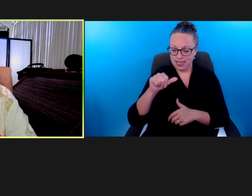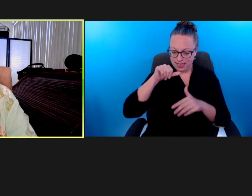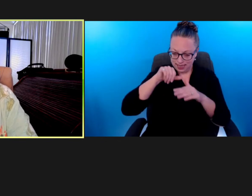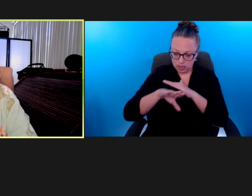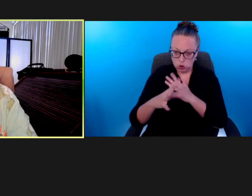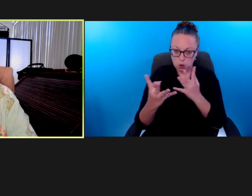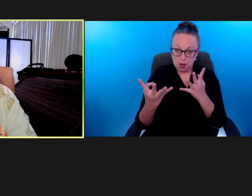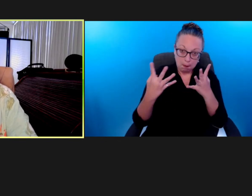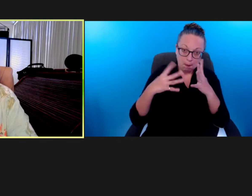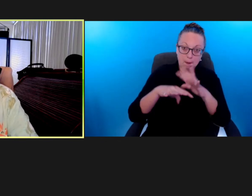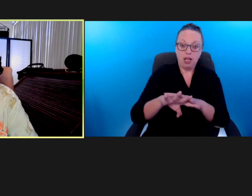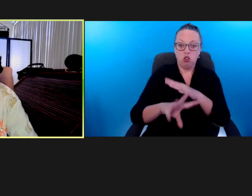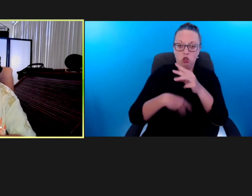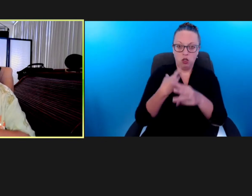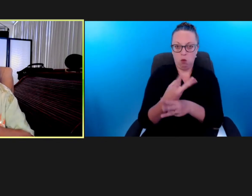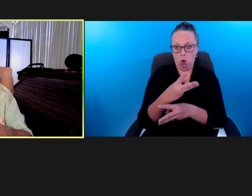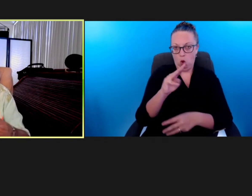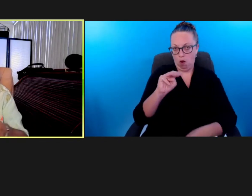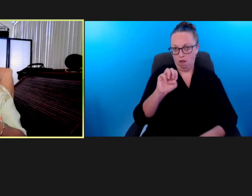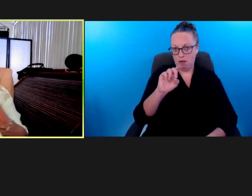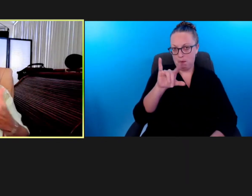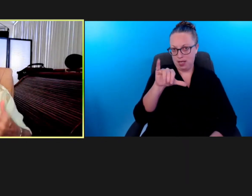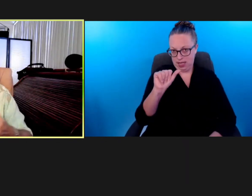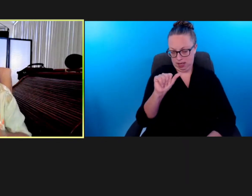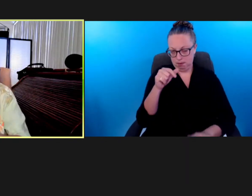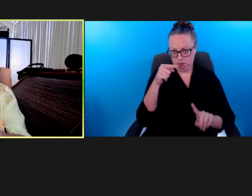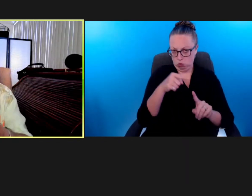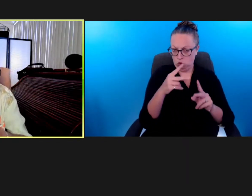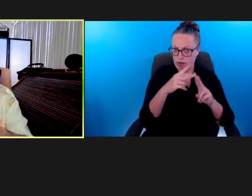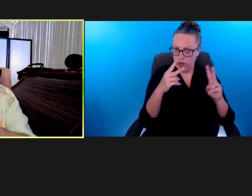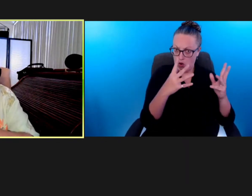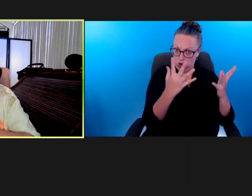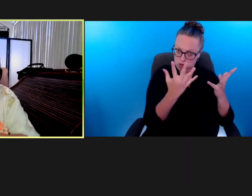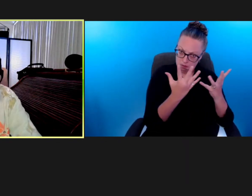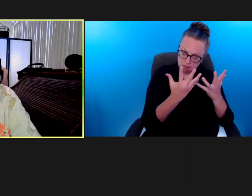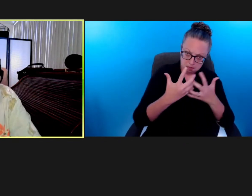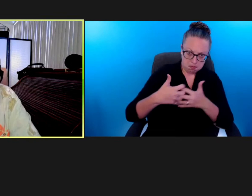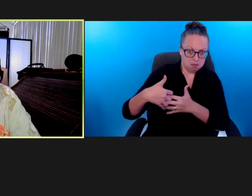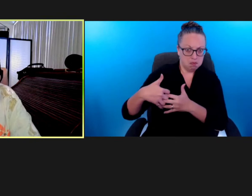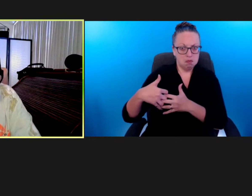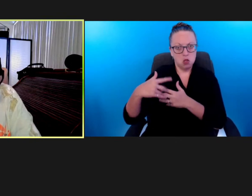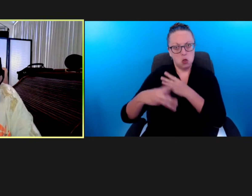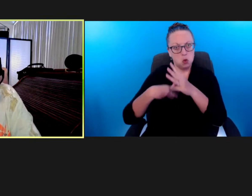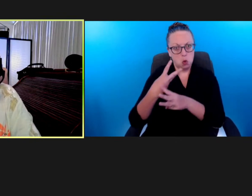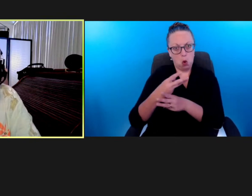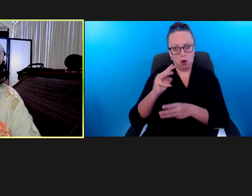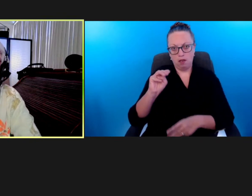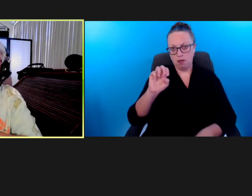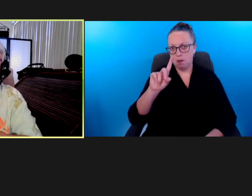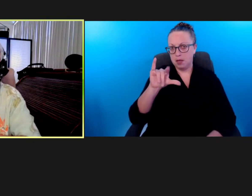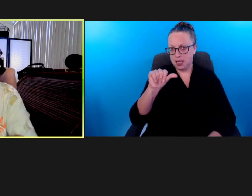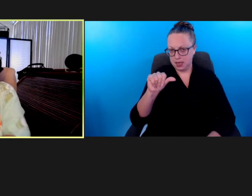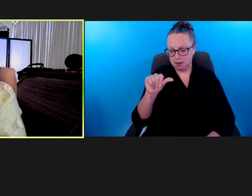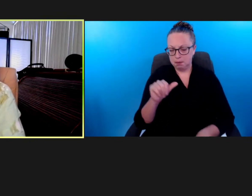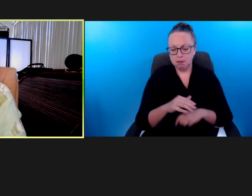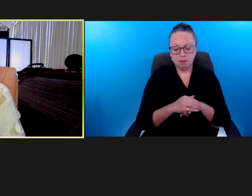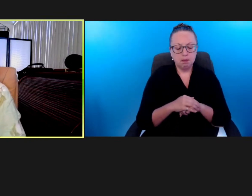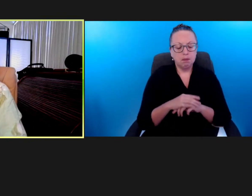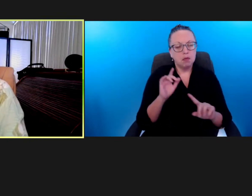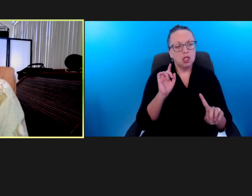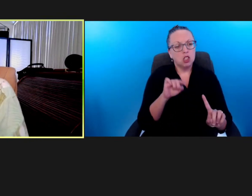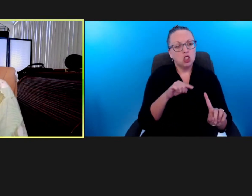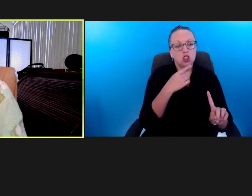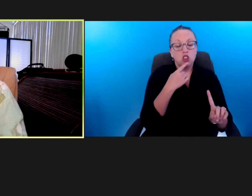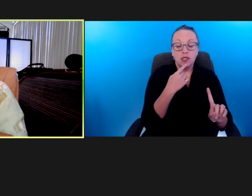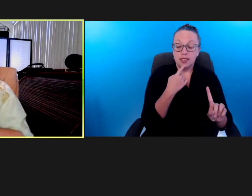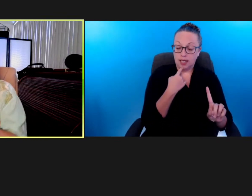of media. So she's very woven into the world of media, as Joel Snyder is. And she said that